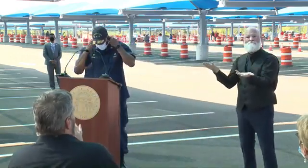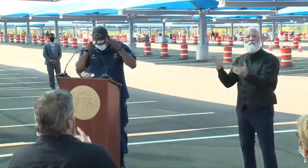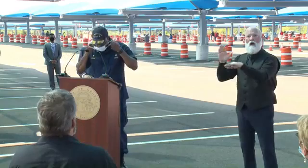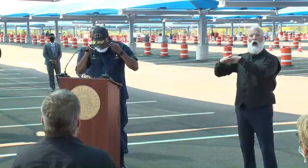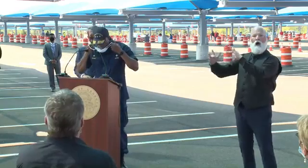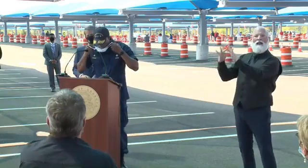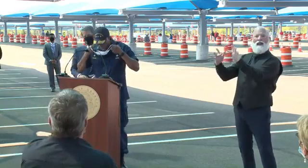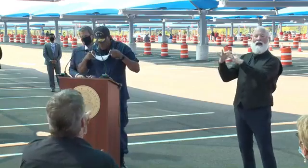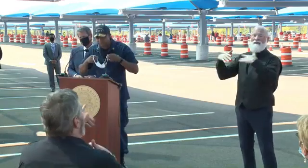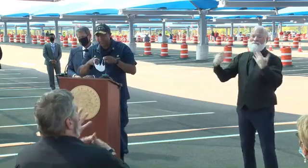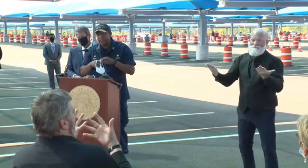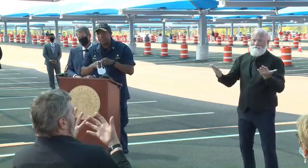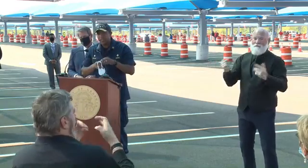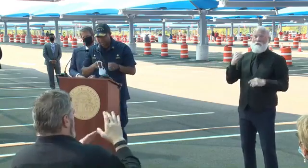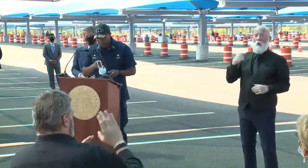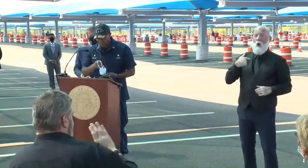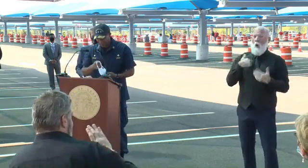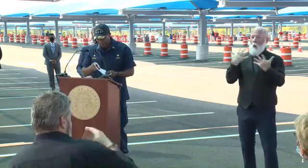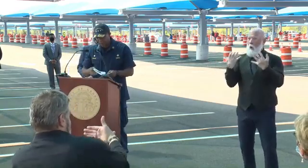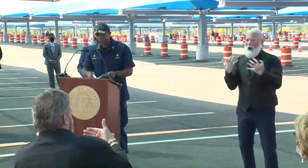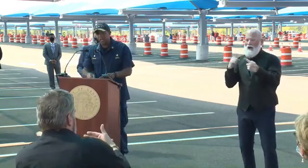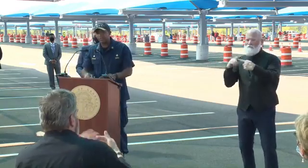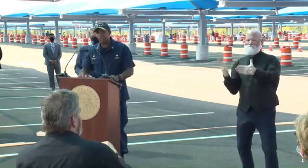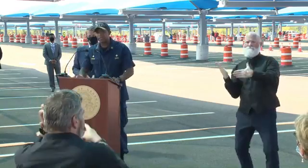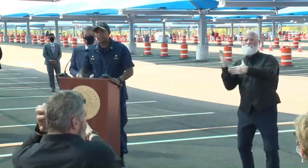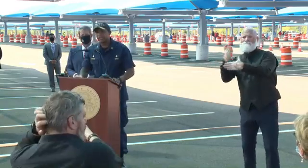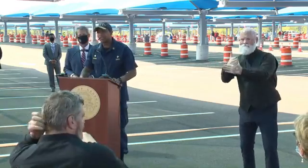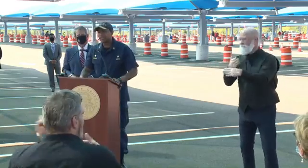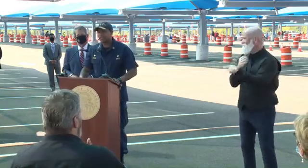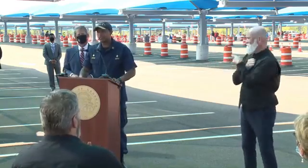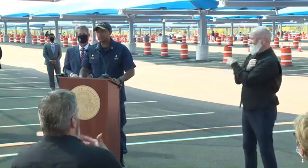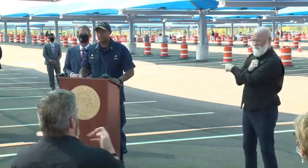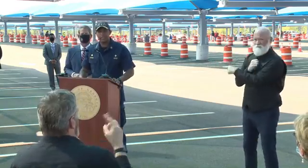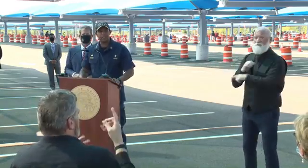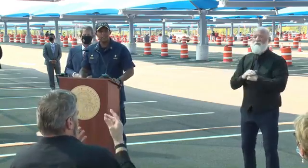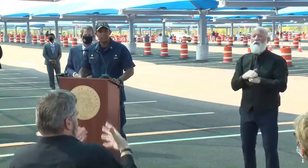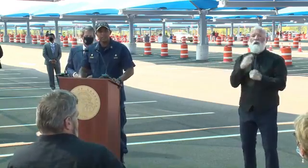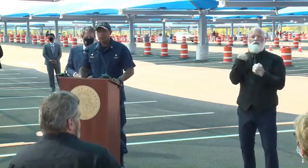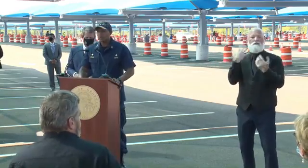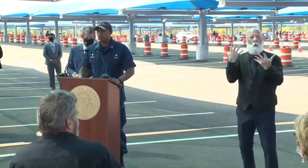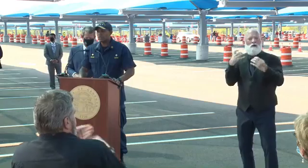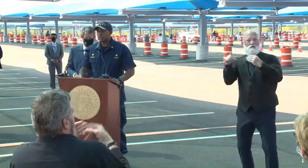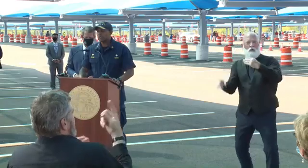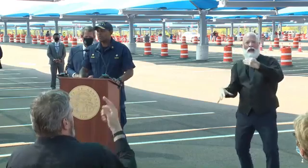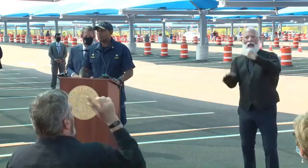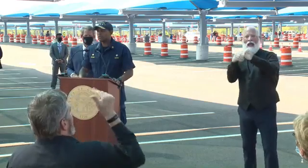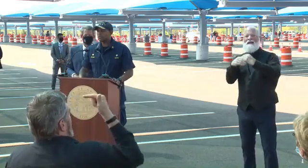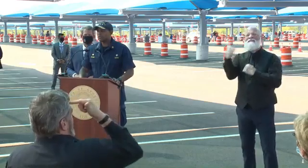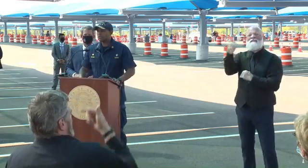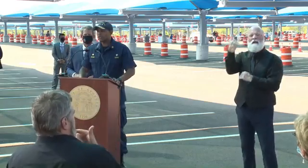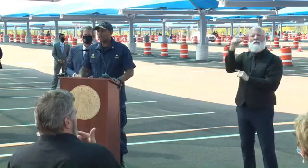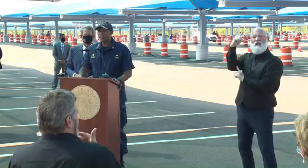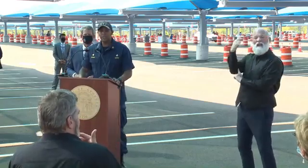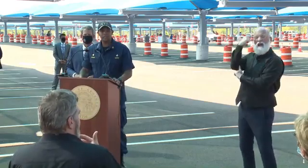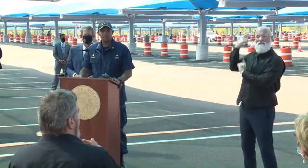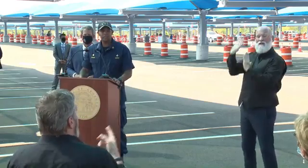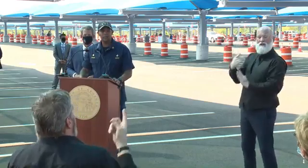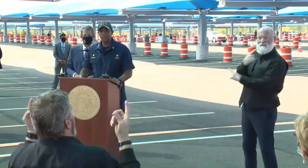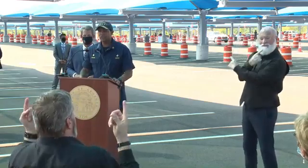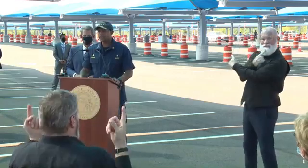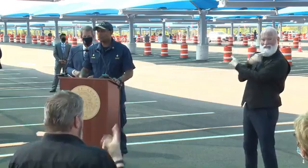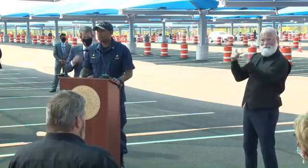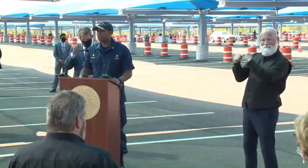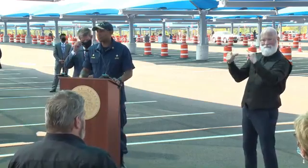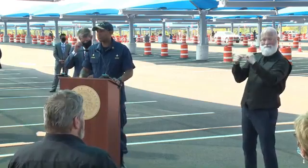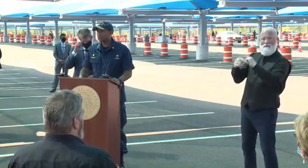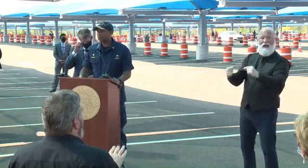I just want to jump in really quickly, and I want to foot stomp something that the governor said. When you reopen,